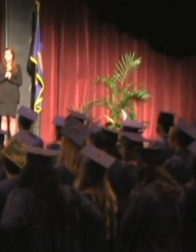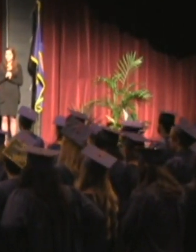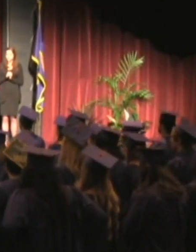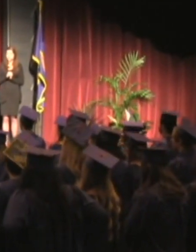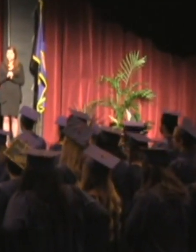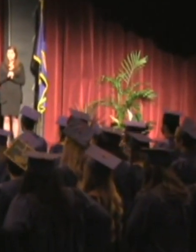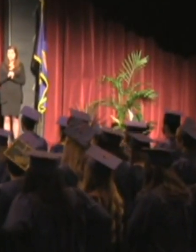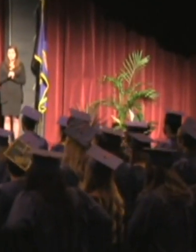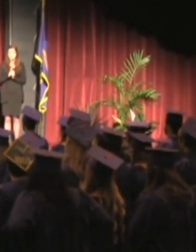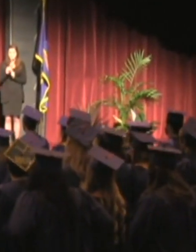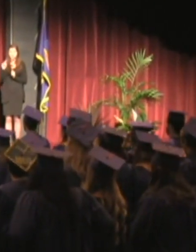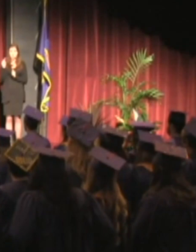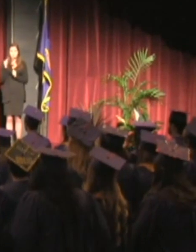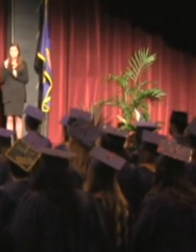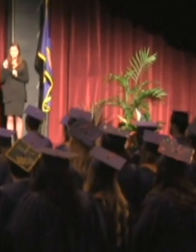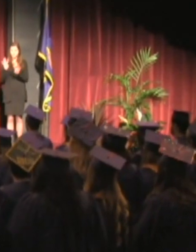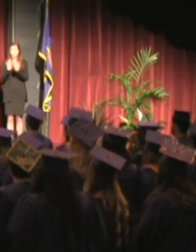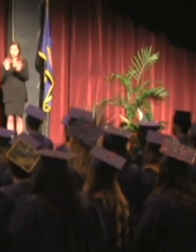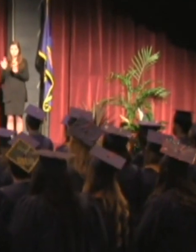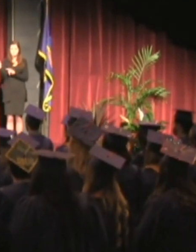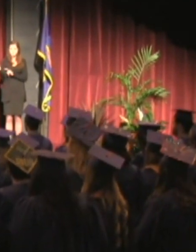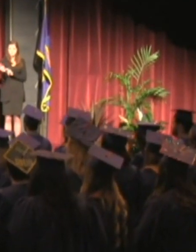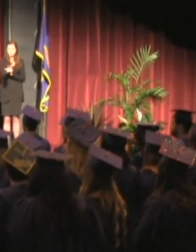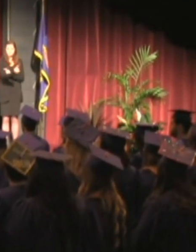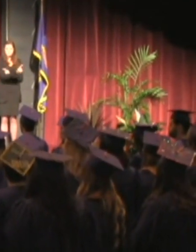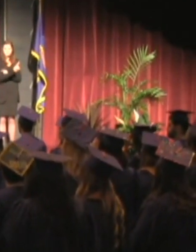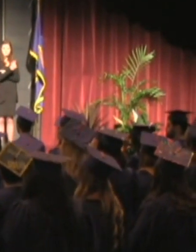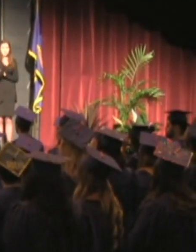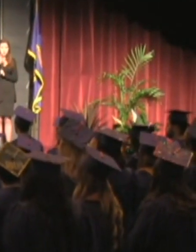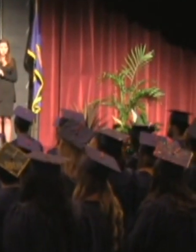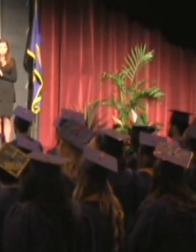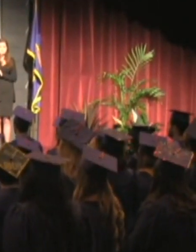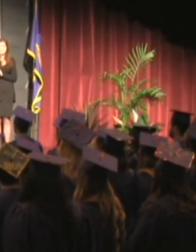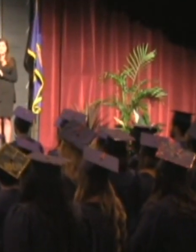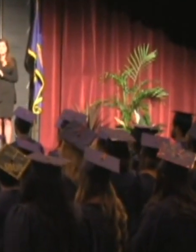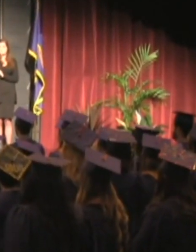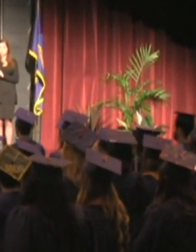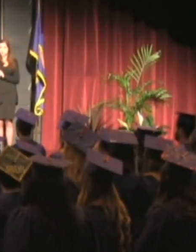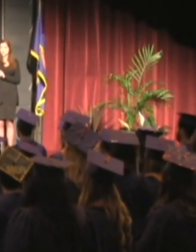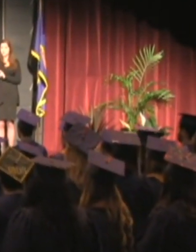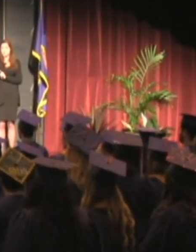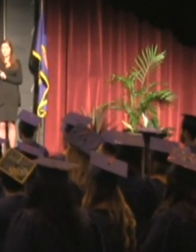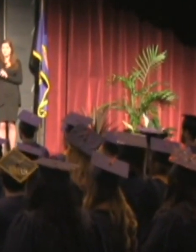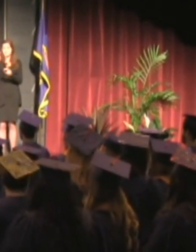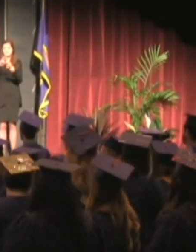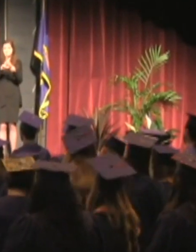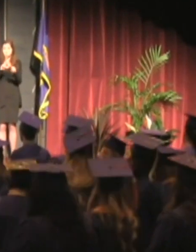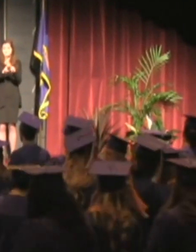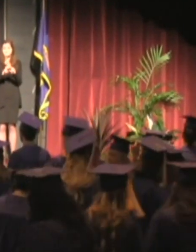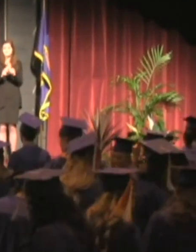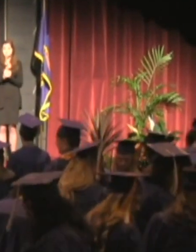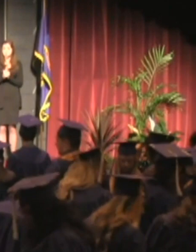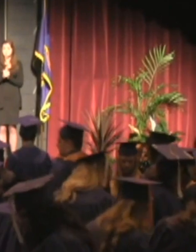Will the first row of graduates please come forward? The other graduates may be seated.